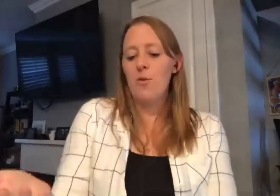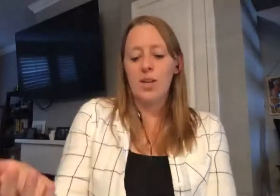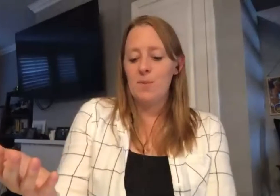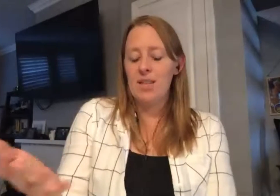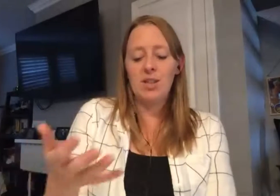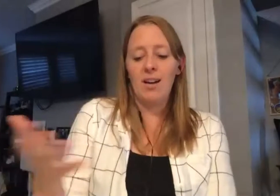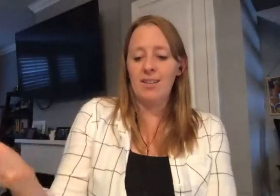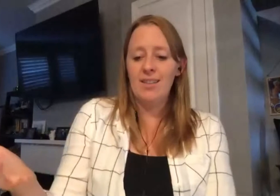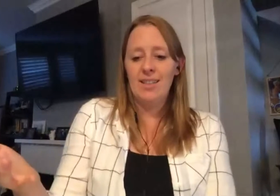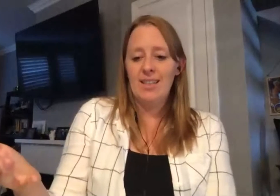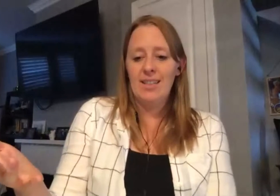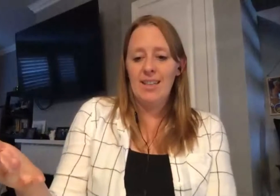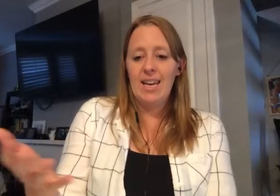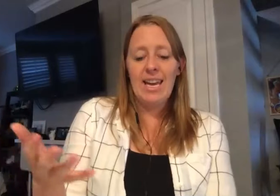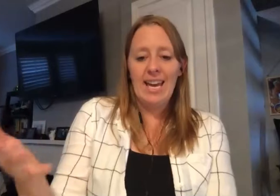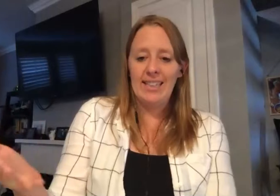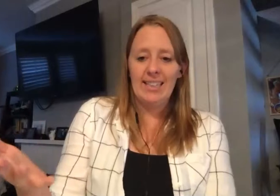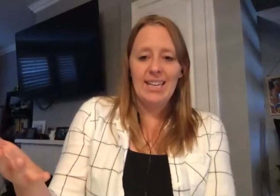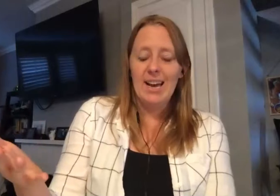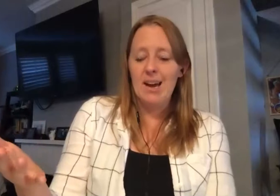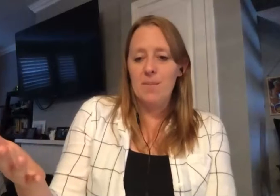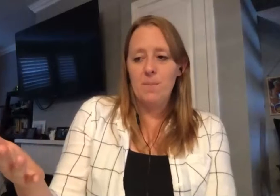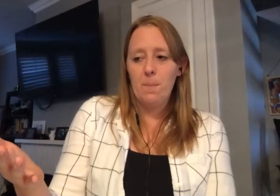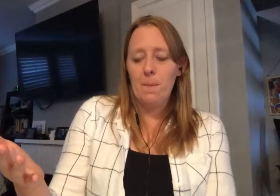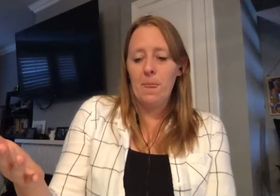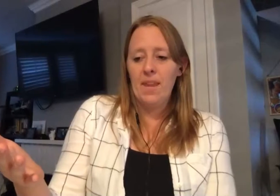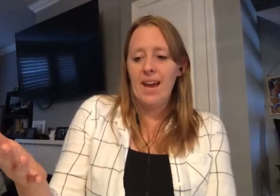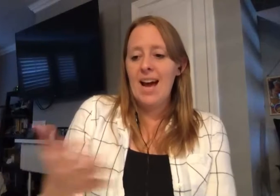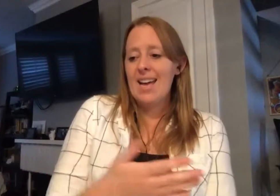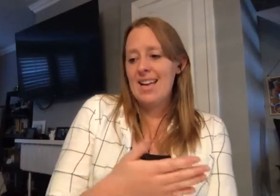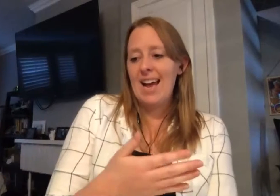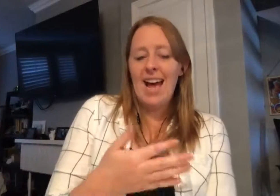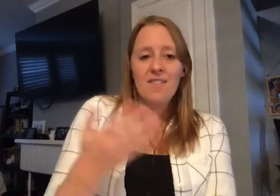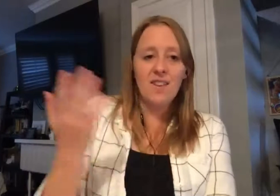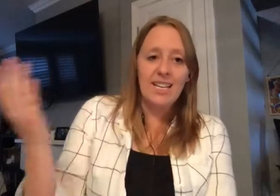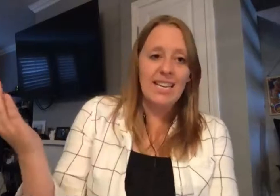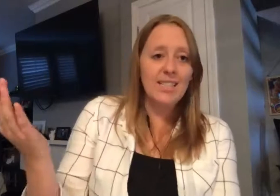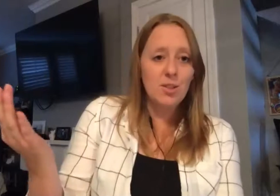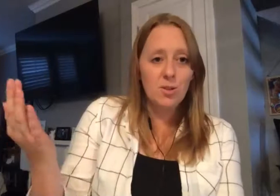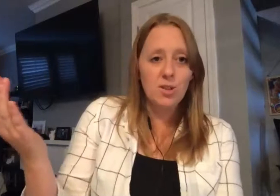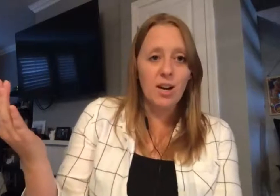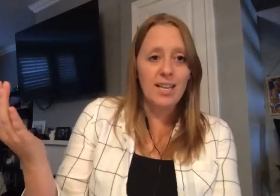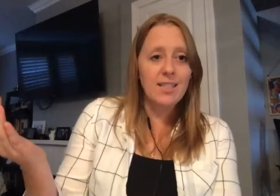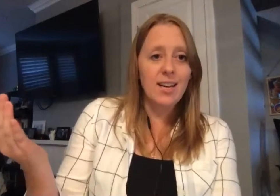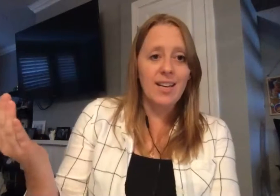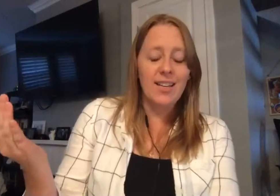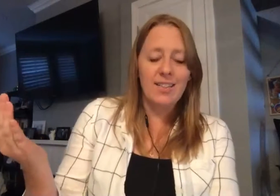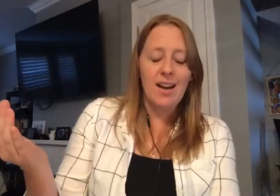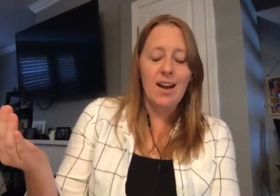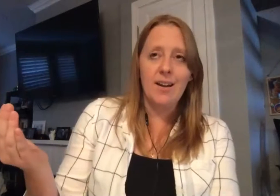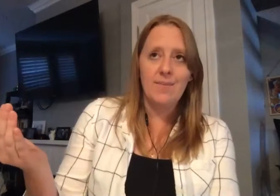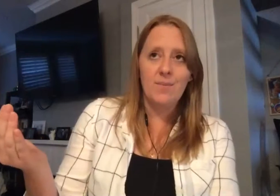positive reinforcement the child can get. Um, I have a niece who's starting